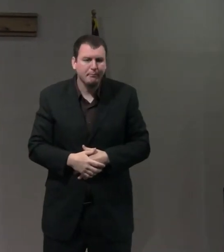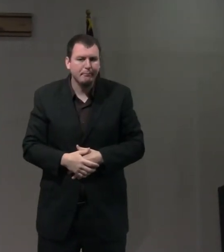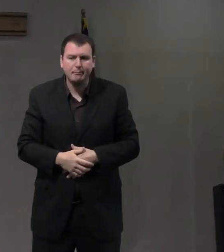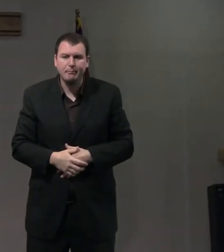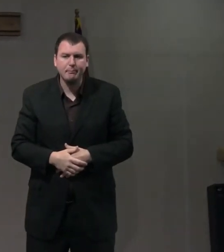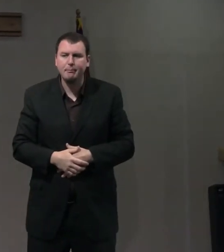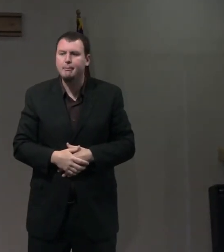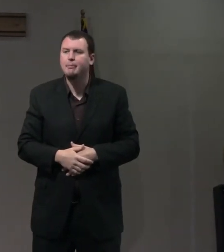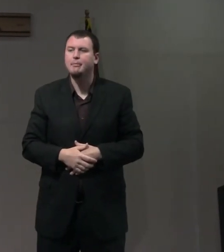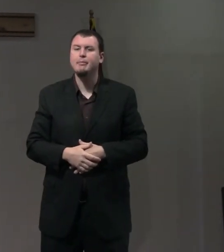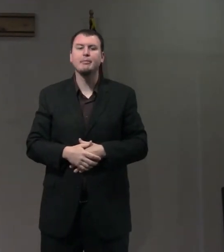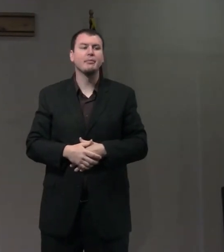We should not be like that.